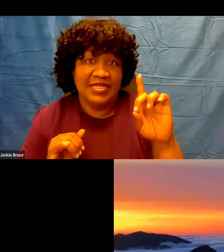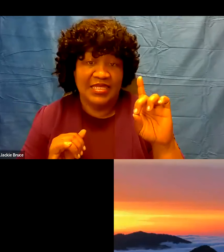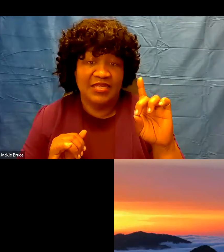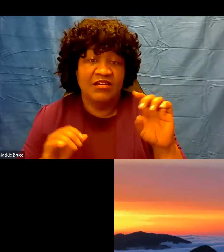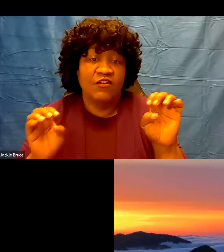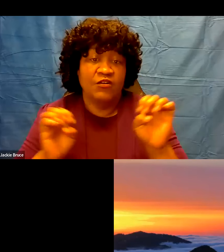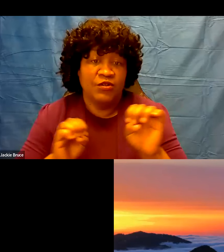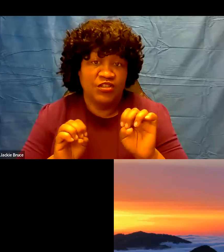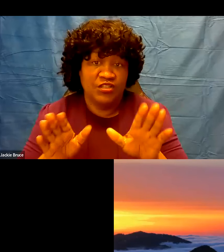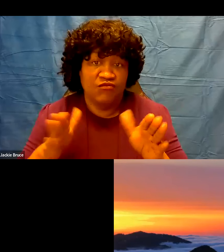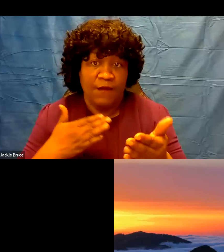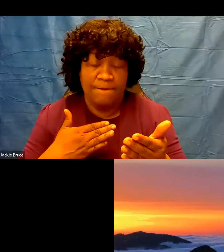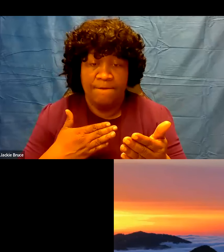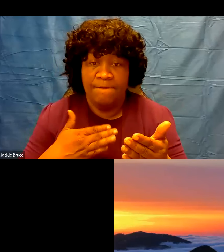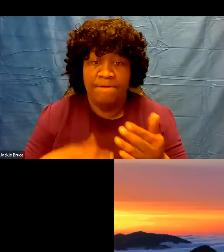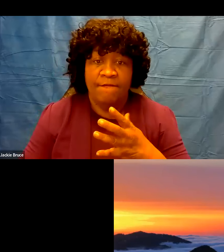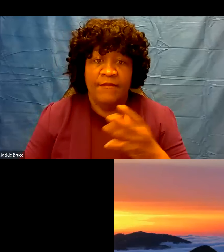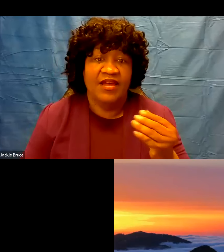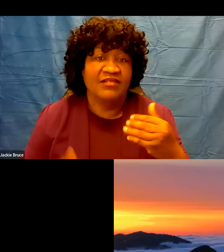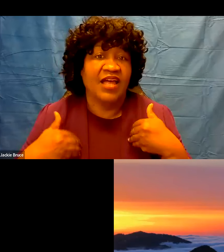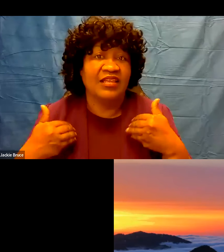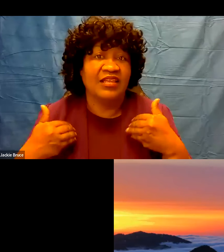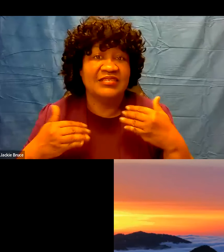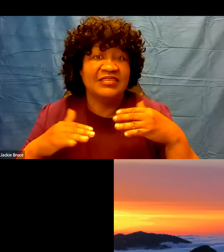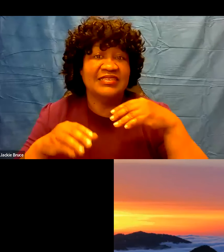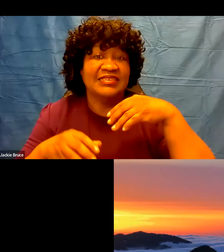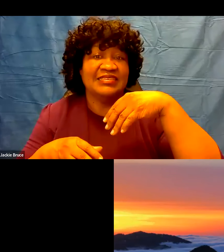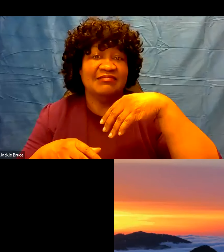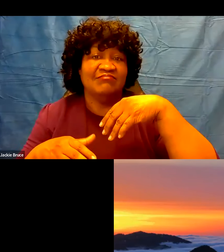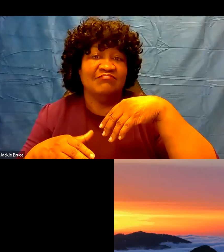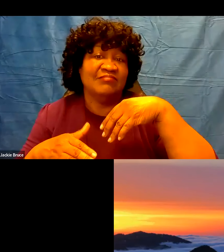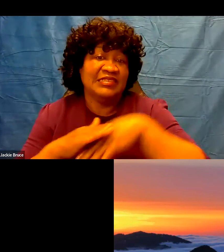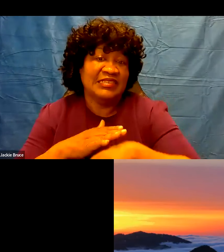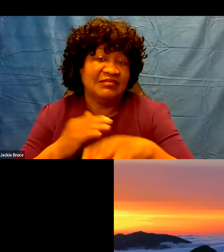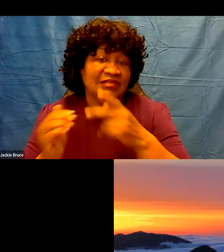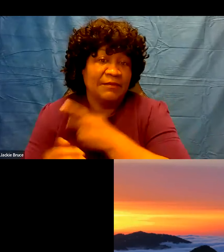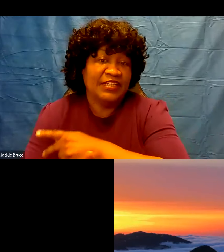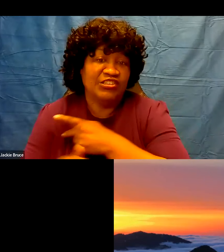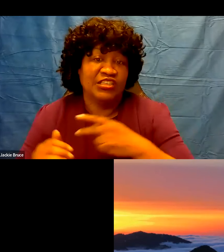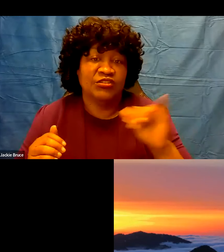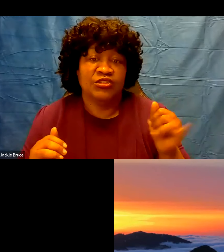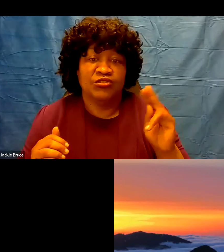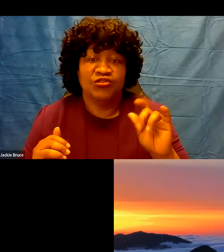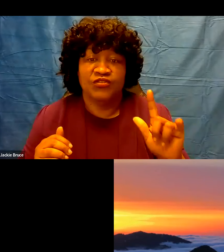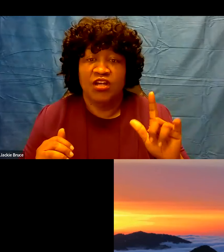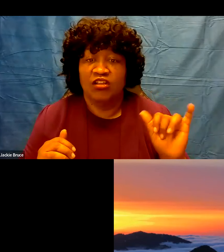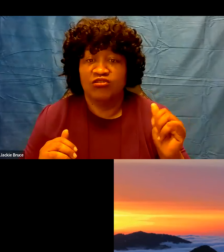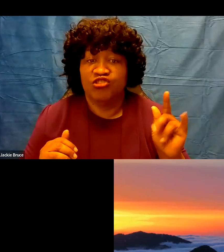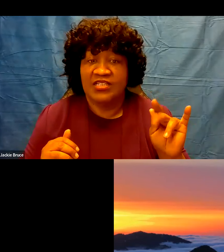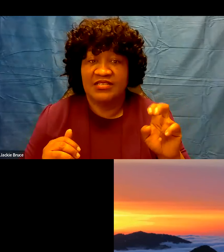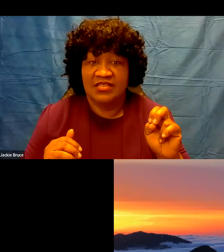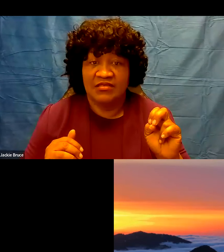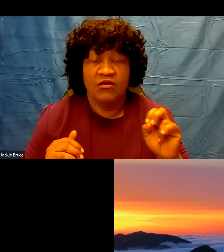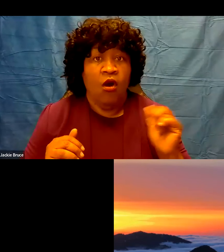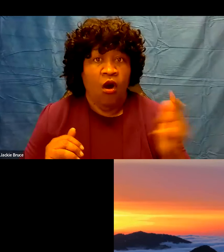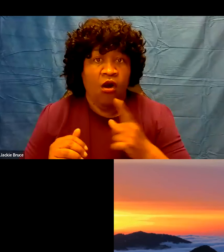emergency room and adolescent inpatient, it's such juvenile justice, schools, they all call that youth